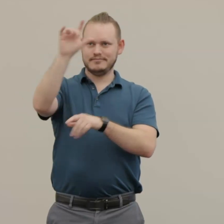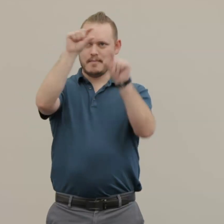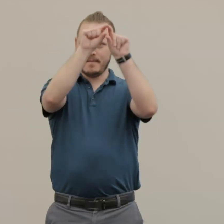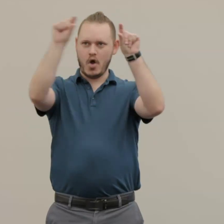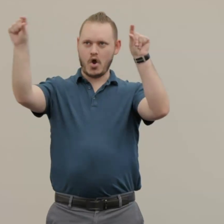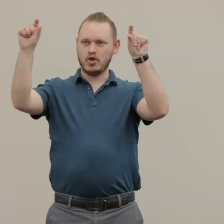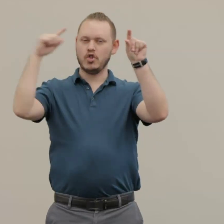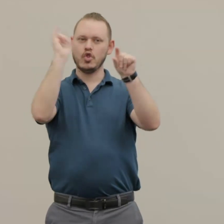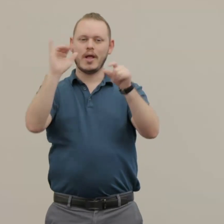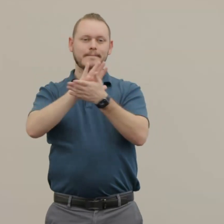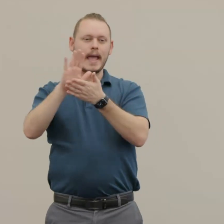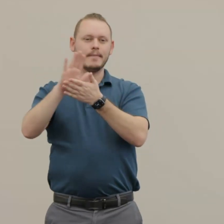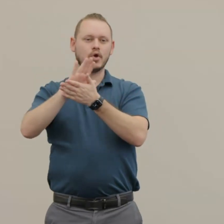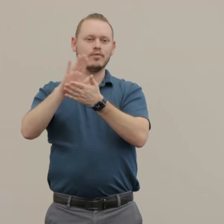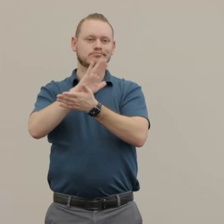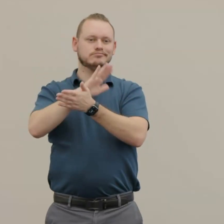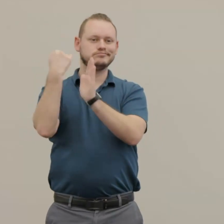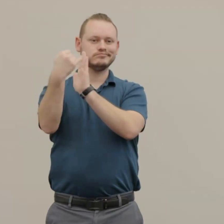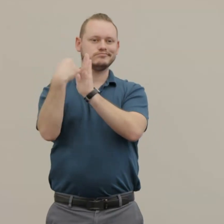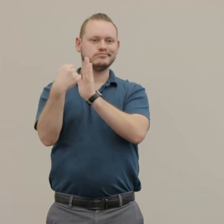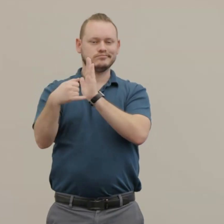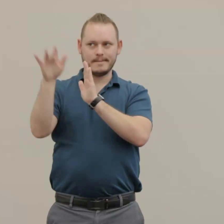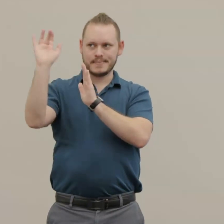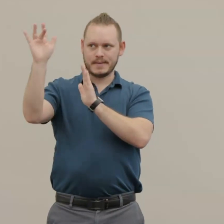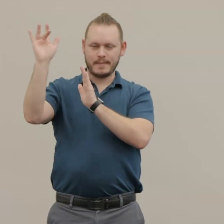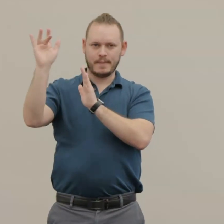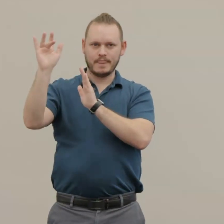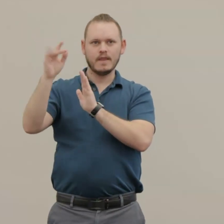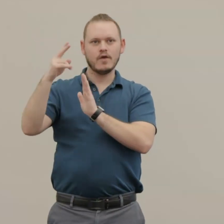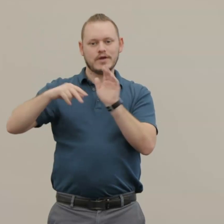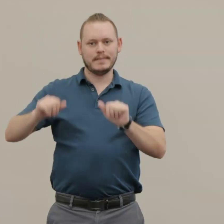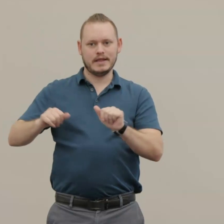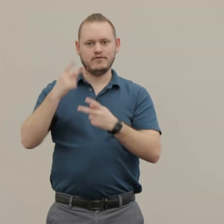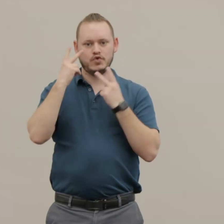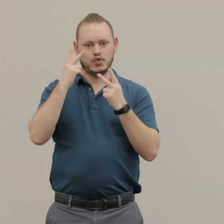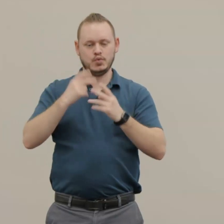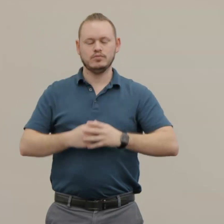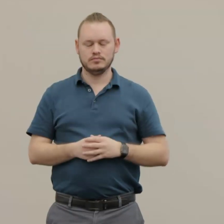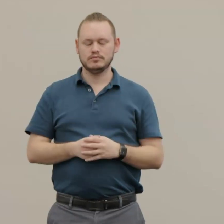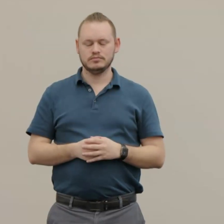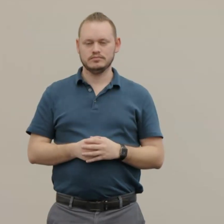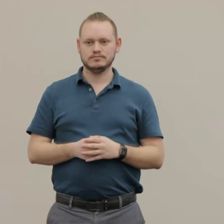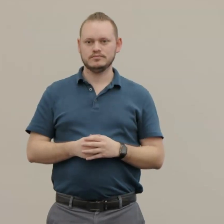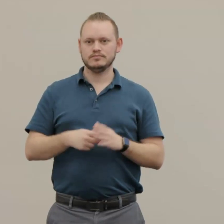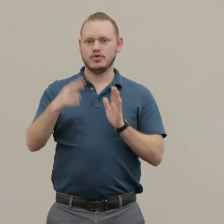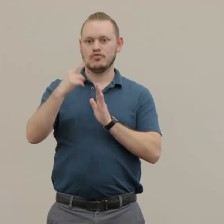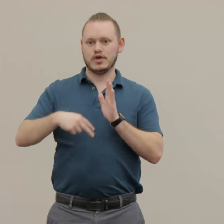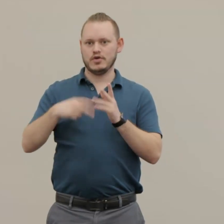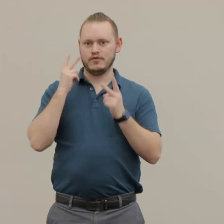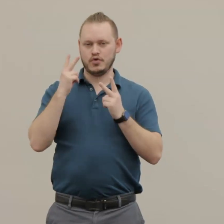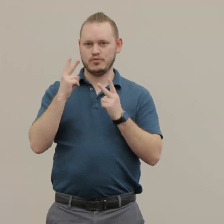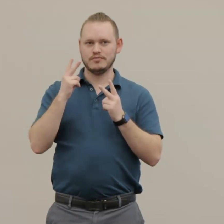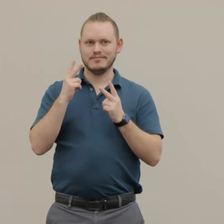like a piece of paper with little lines on it. If you click on that, you can get the readability view or the reader view. And in Chrome, I